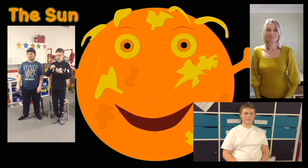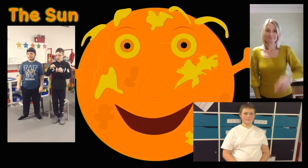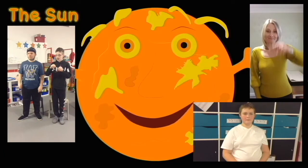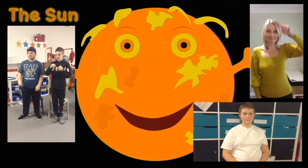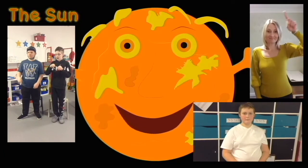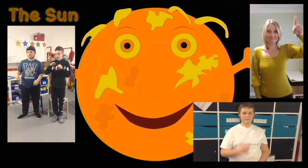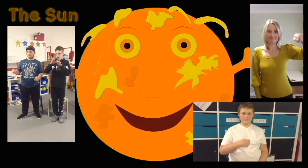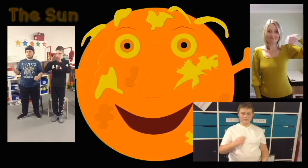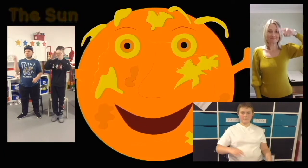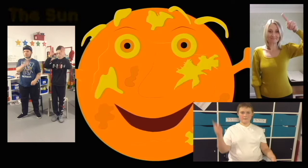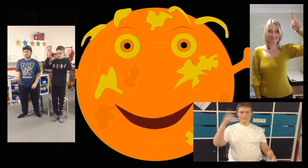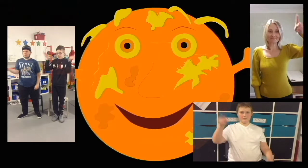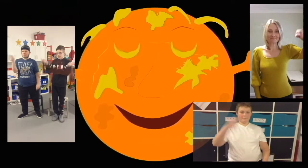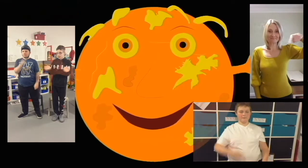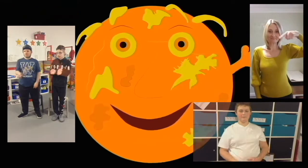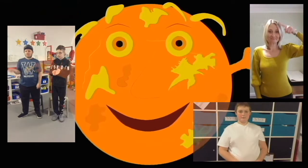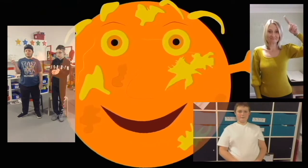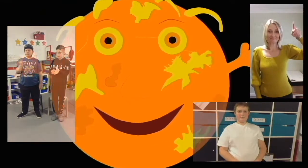I am the sun.